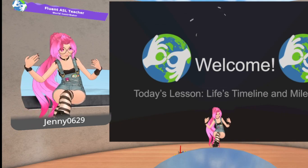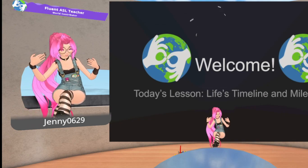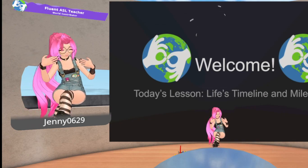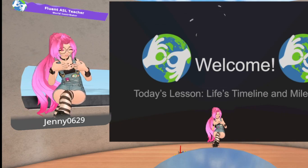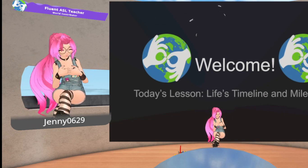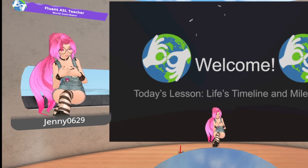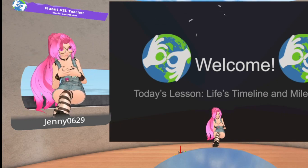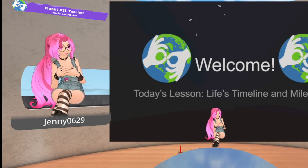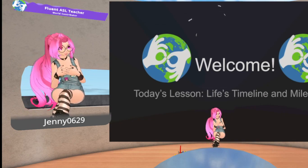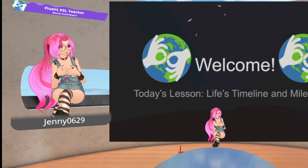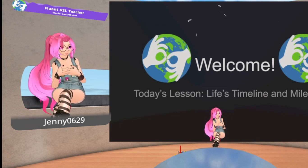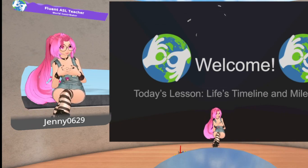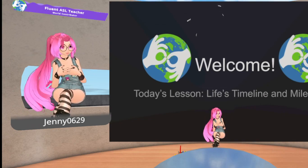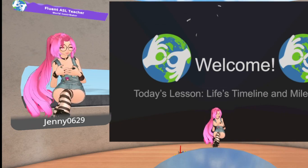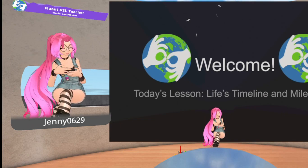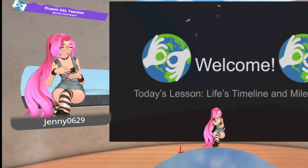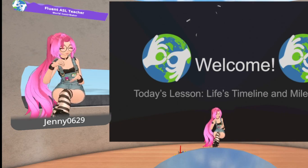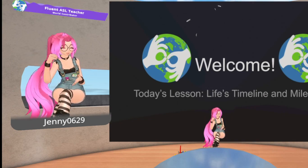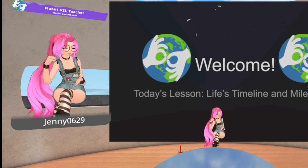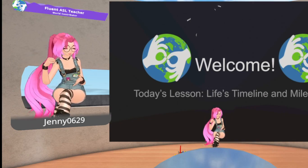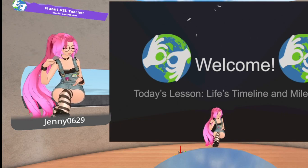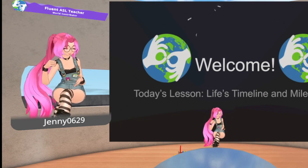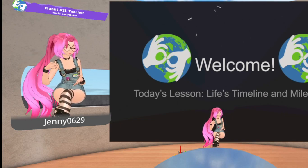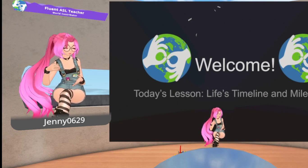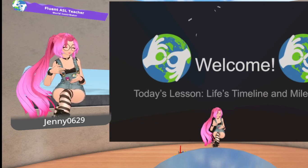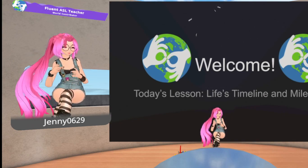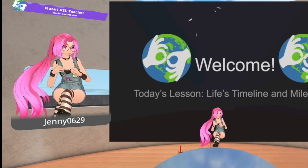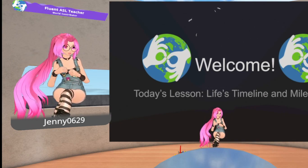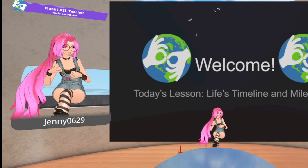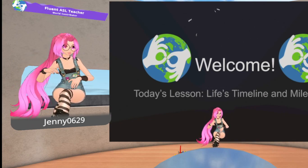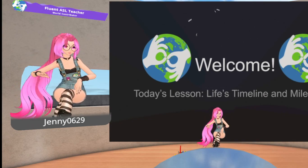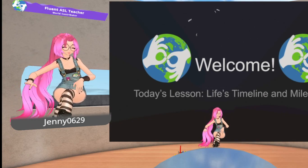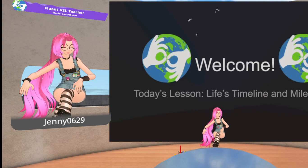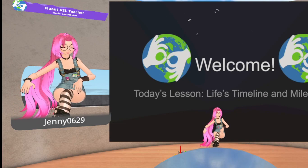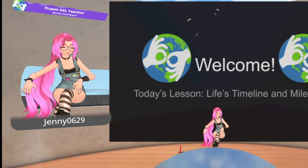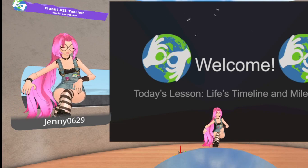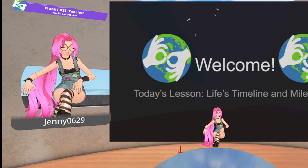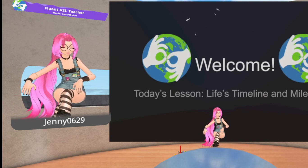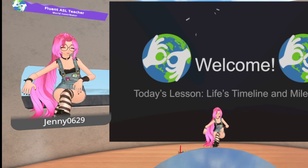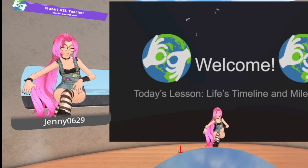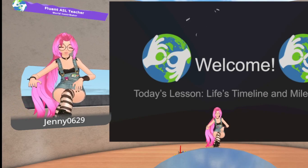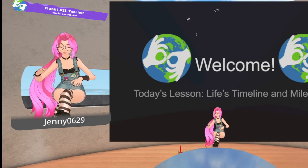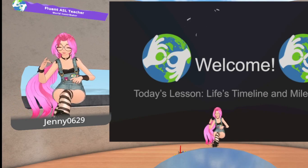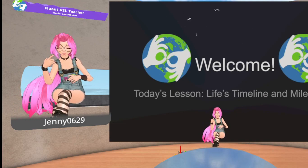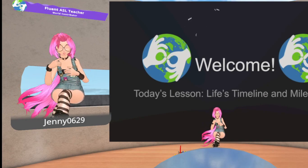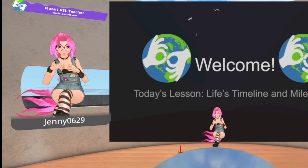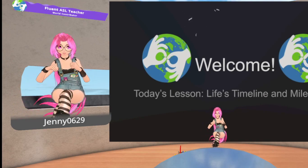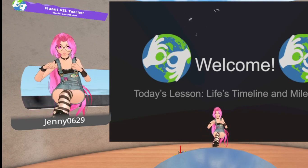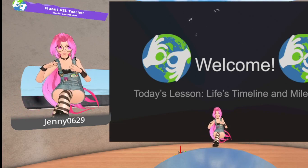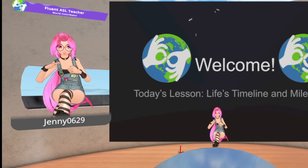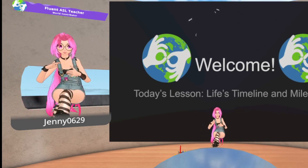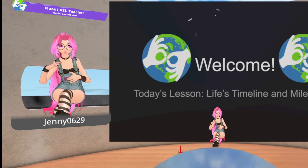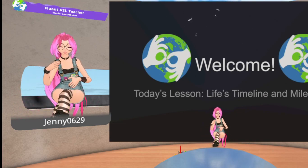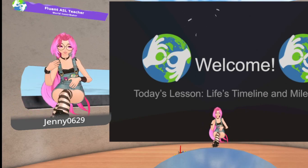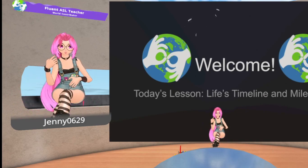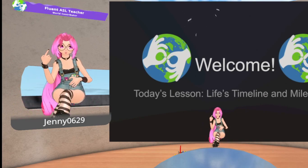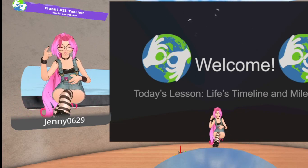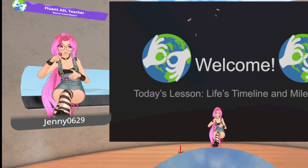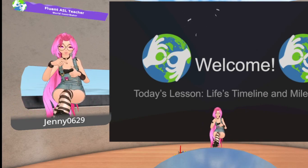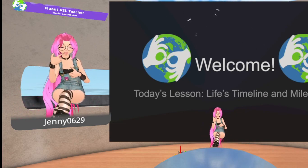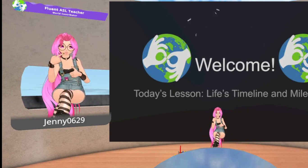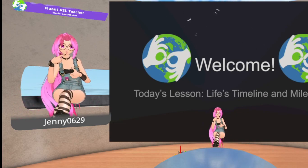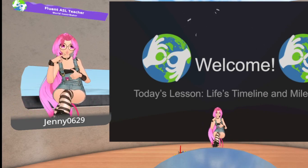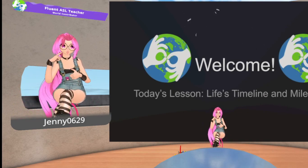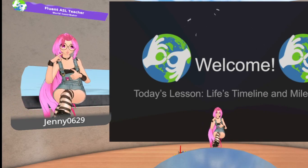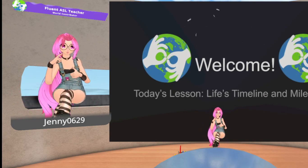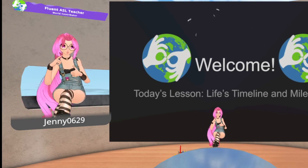day those two worlds can collide a bit more and maybe we could learn more from that. Like one last story and then we'll go on. But like, I remember